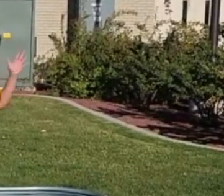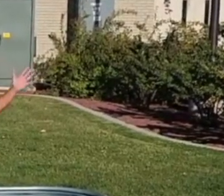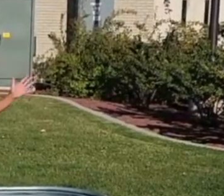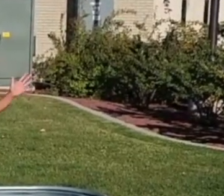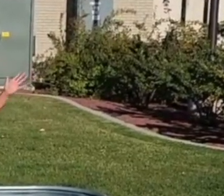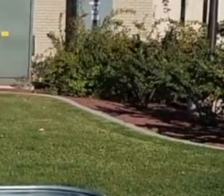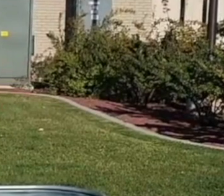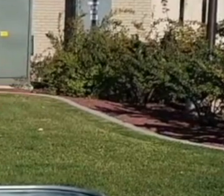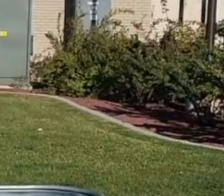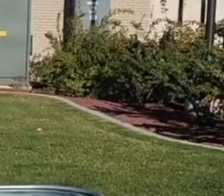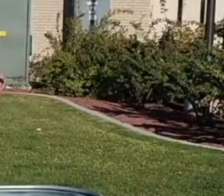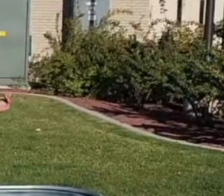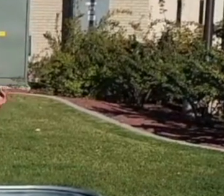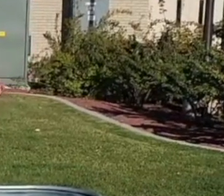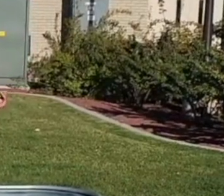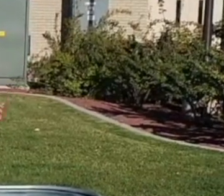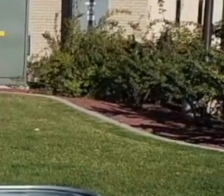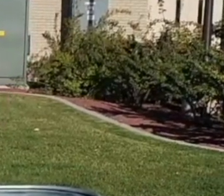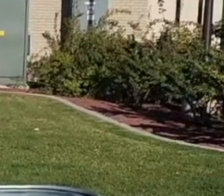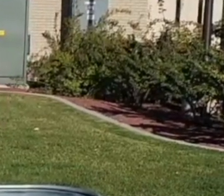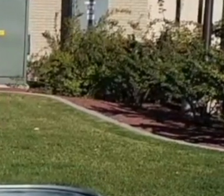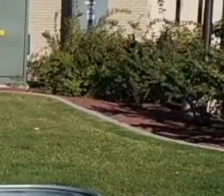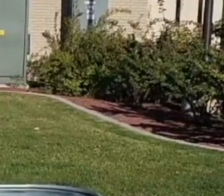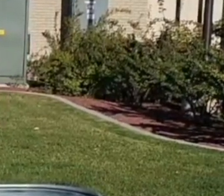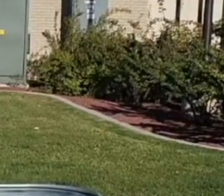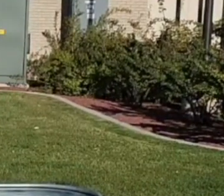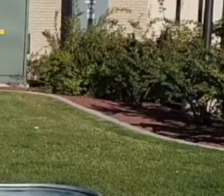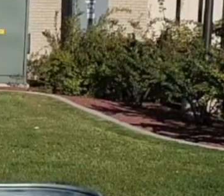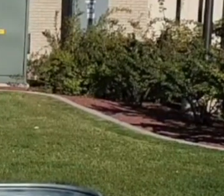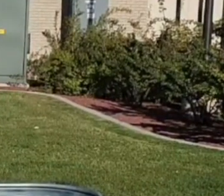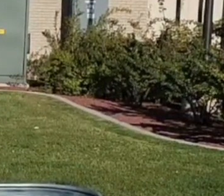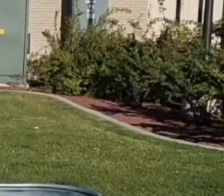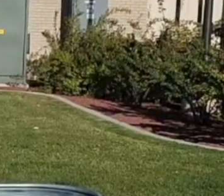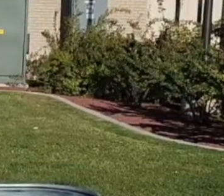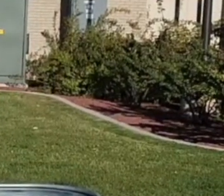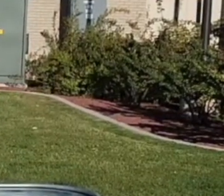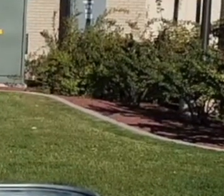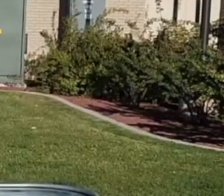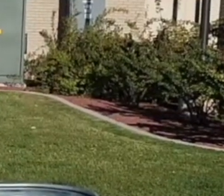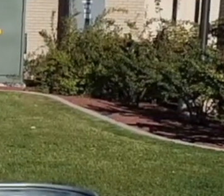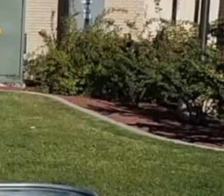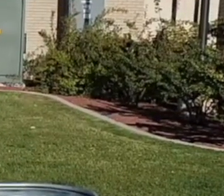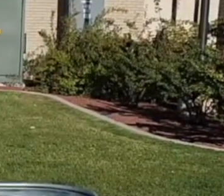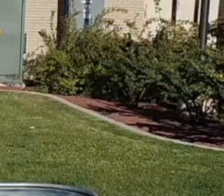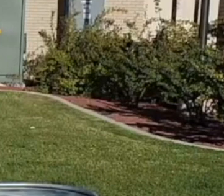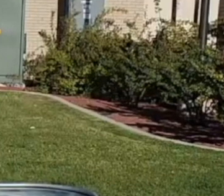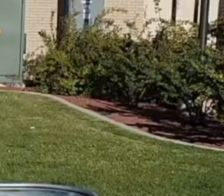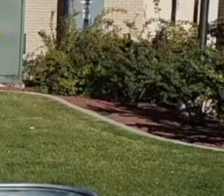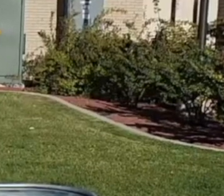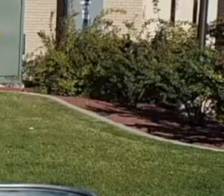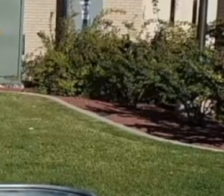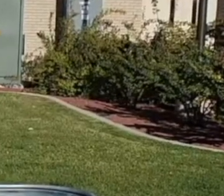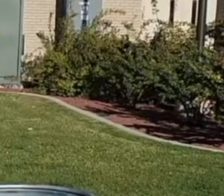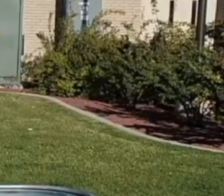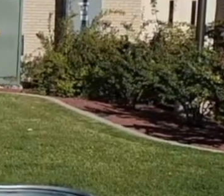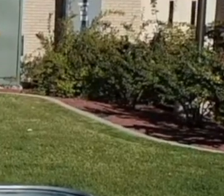he doesn't care about your mess, past or present. Jesus loves using messy people. Look at me and